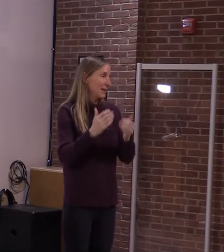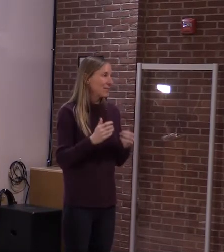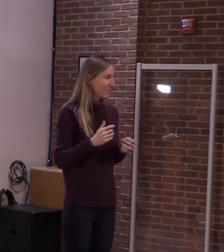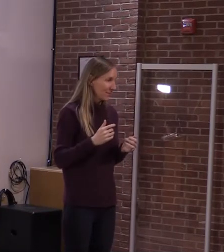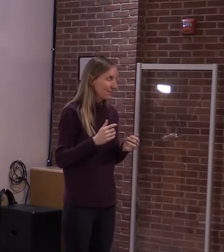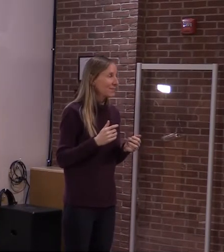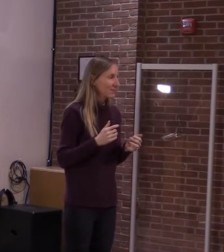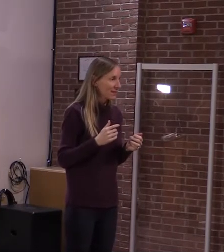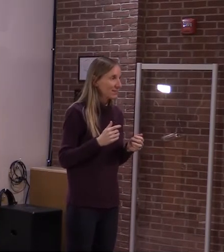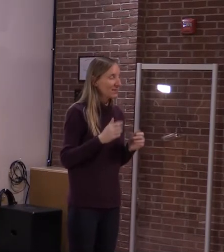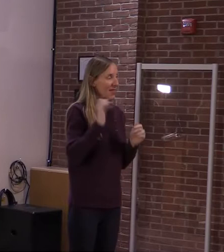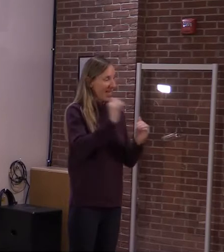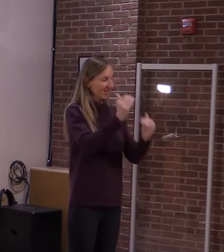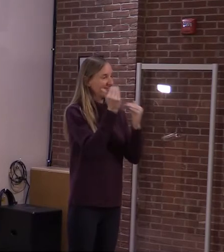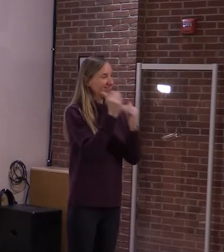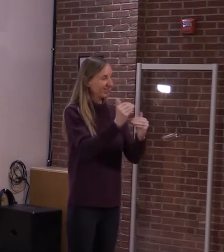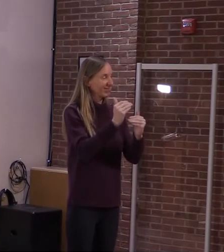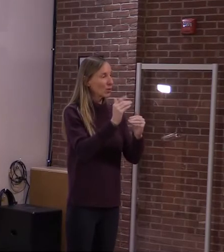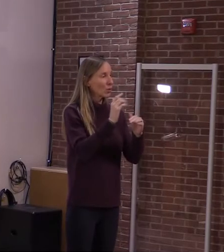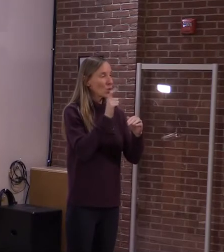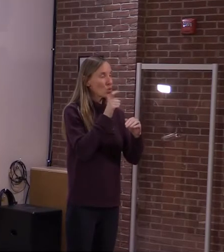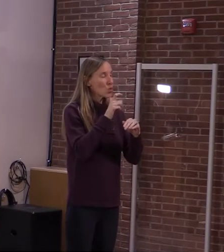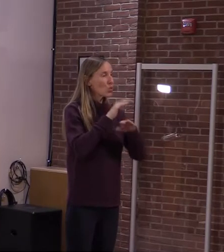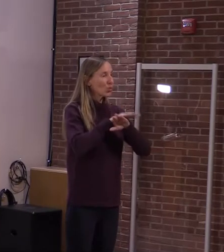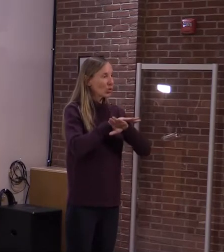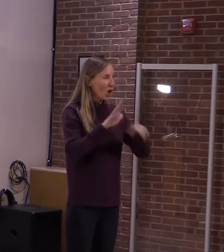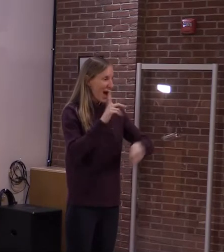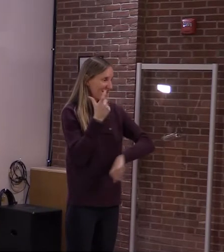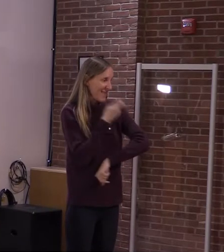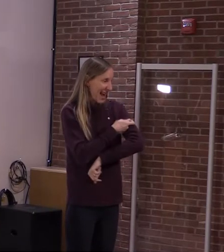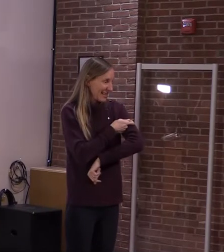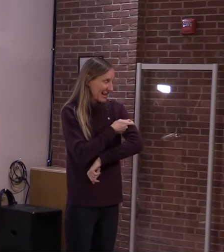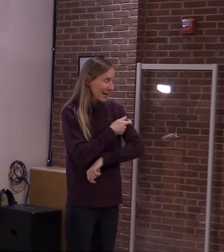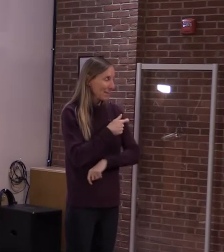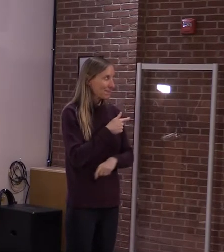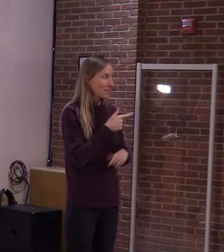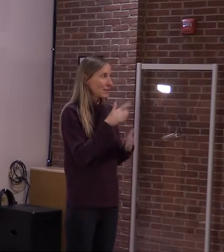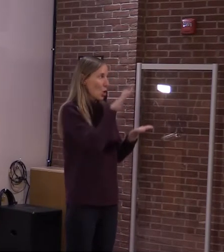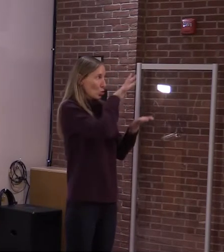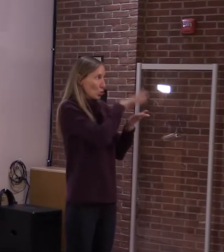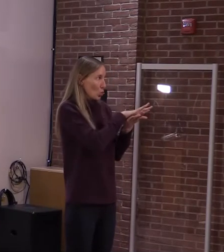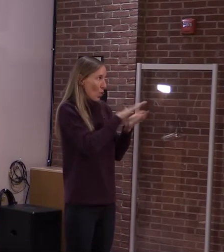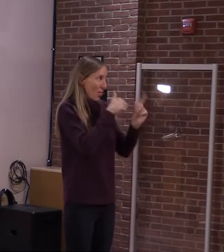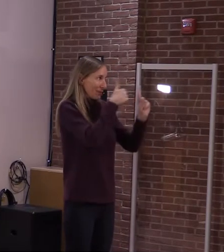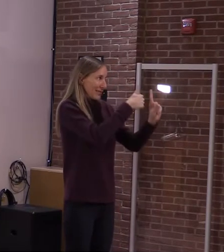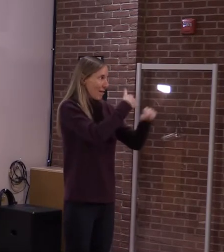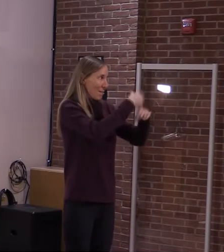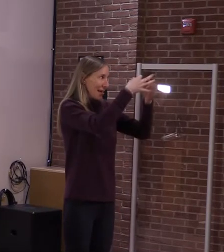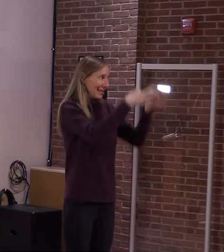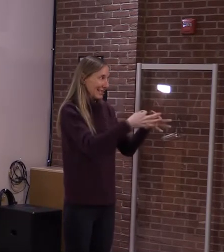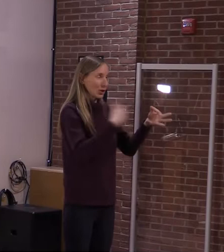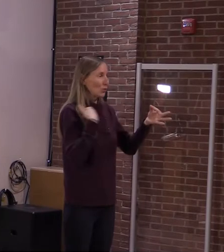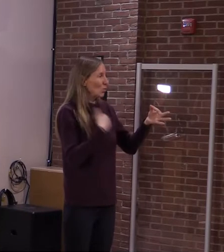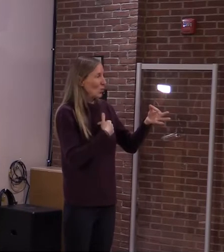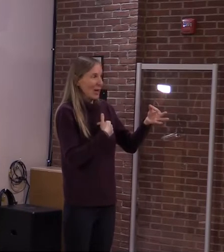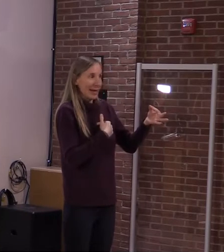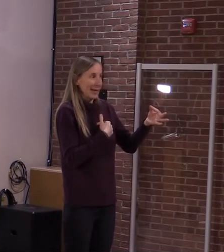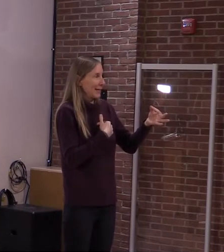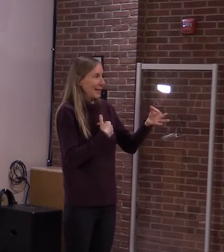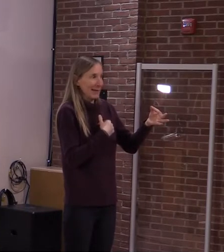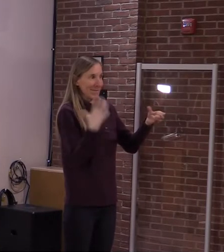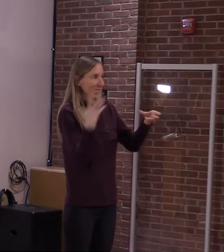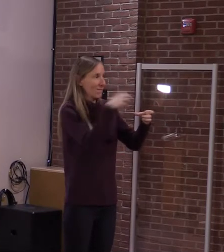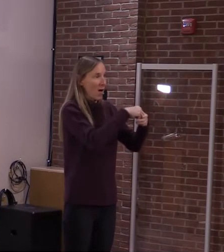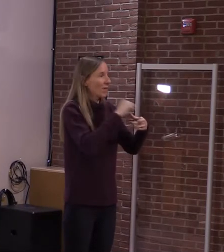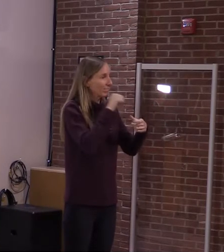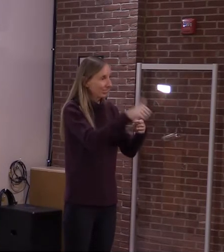on those who are unvaccinated. So I don't know. The schools obviously have to do what they think is best.